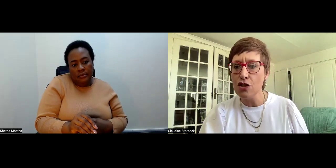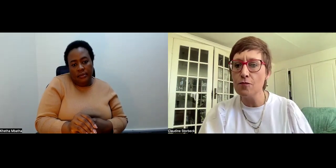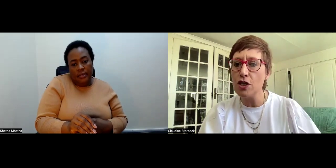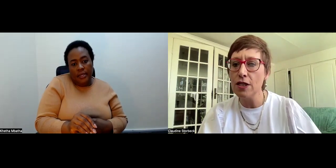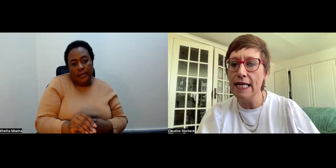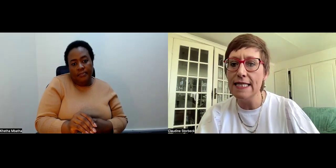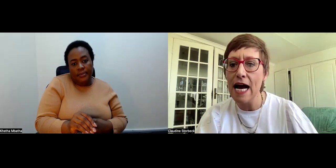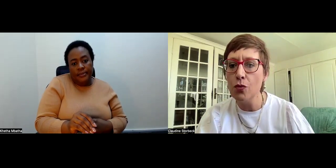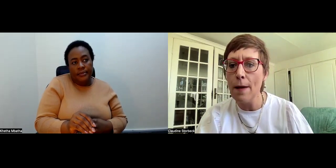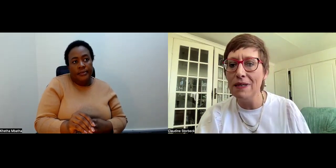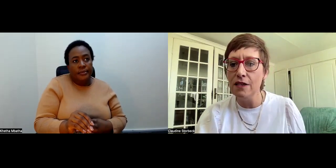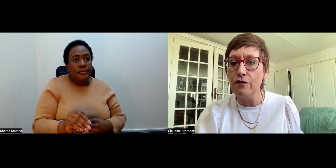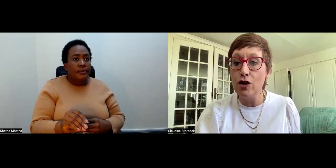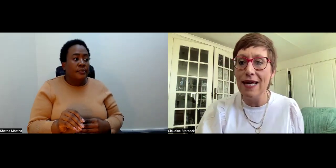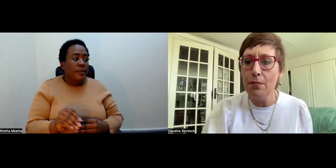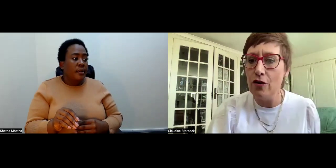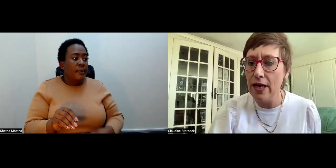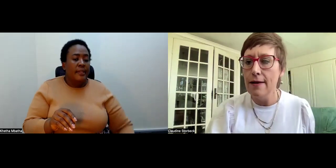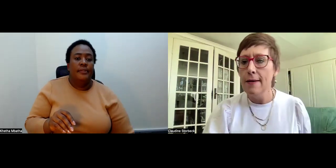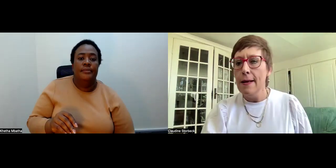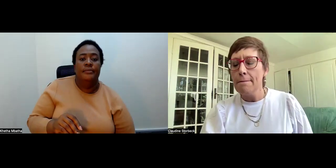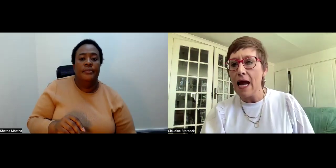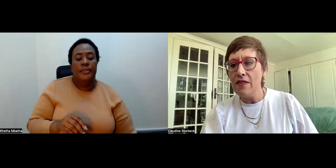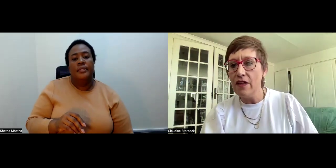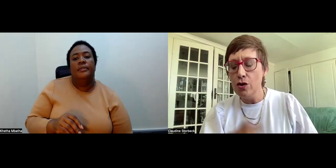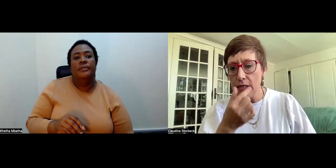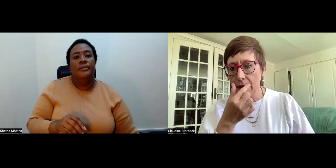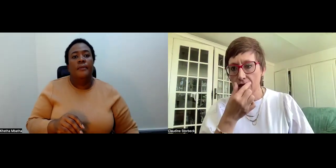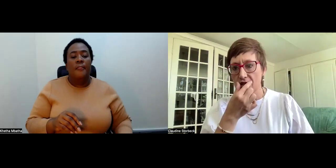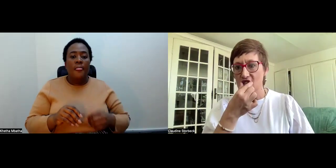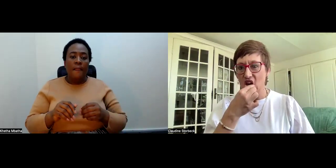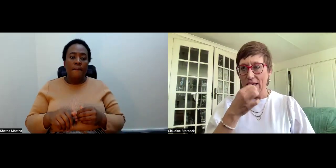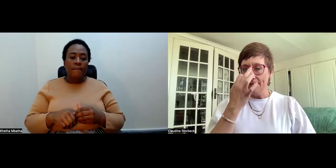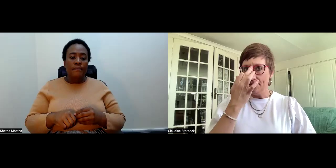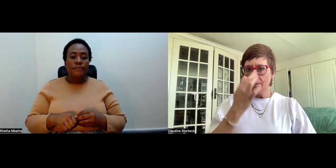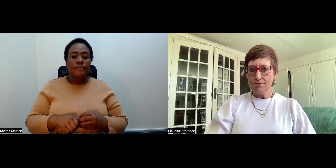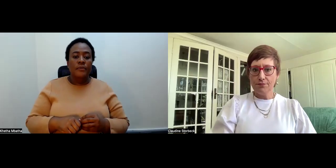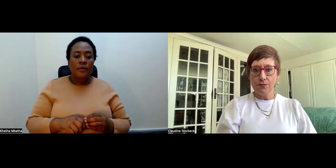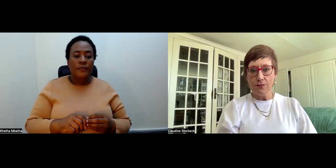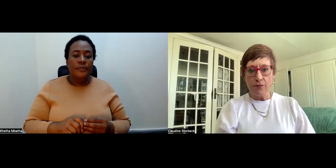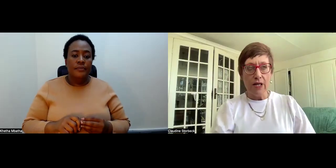As a teacher of special needs, how do I build vocabulary other than using pictures?